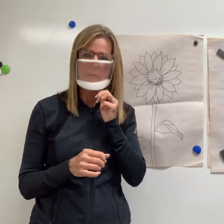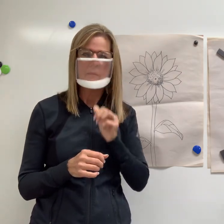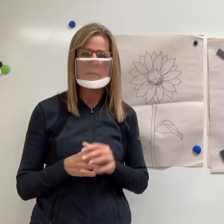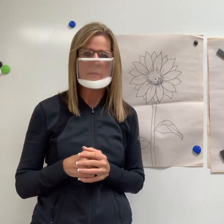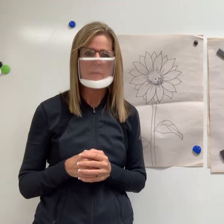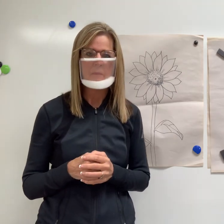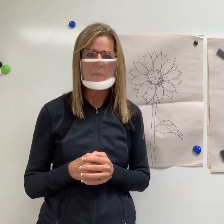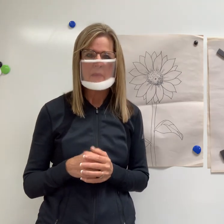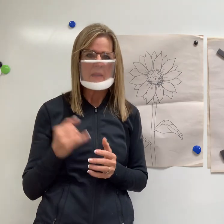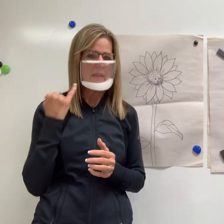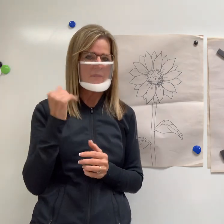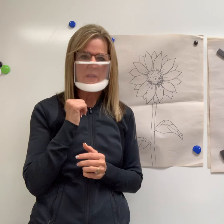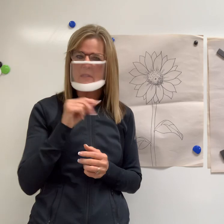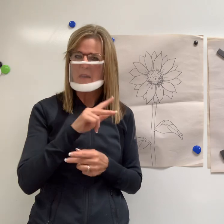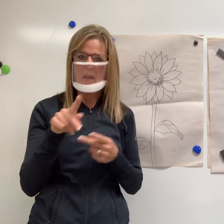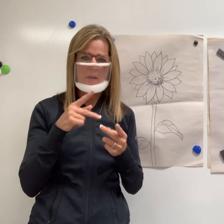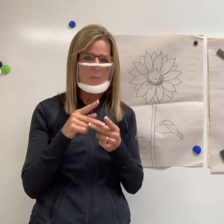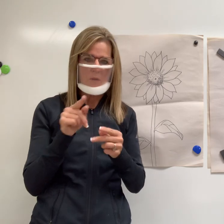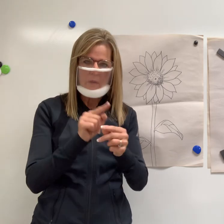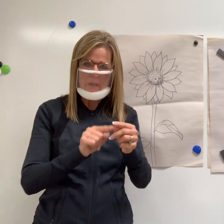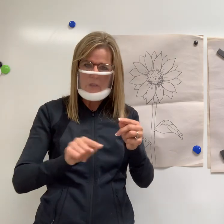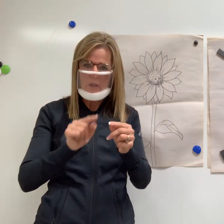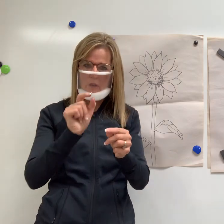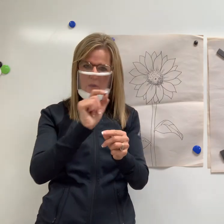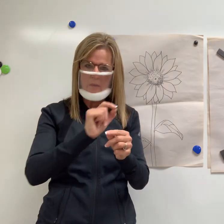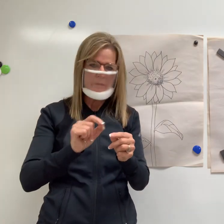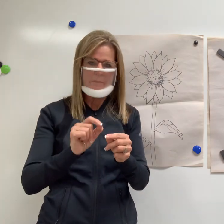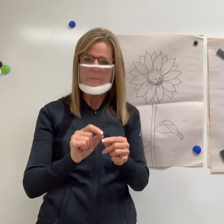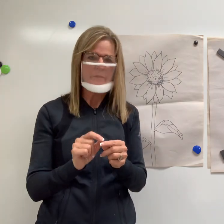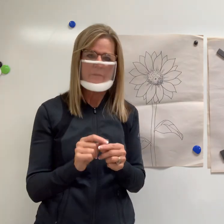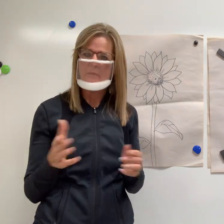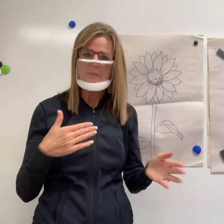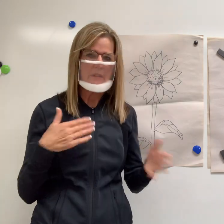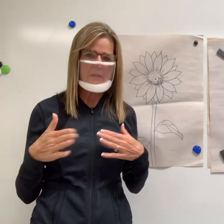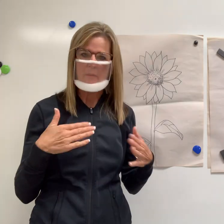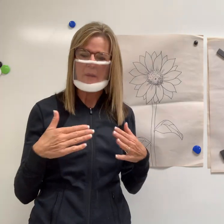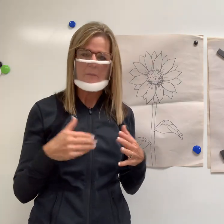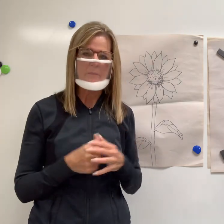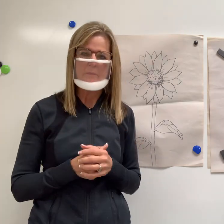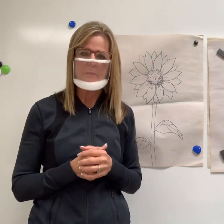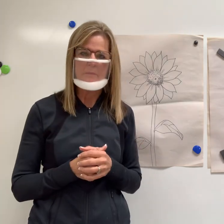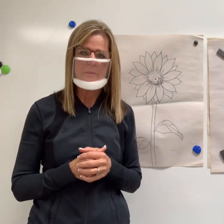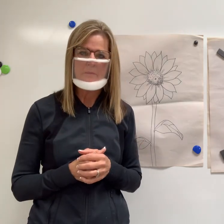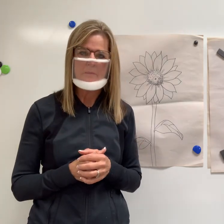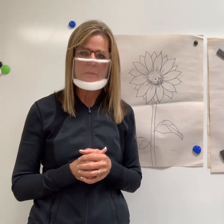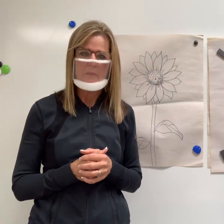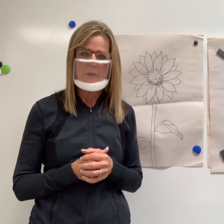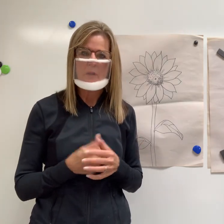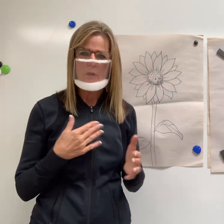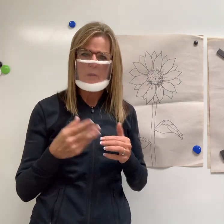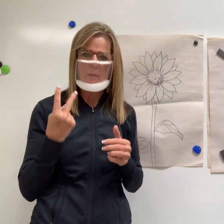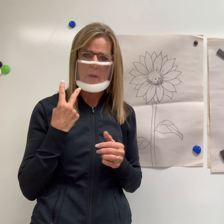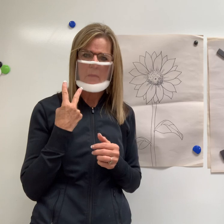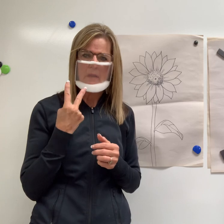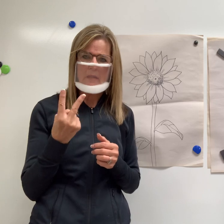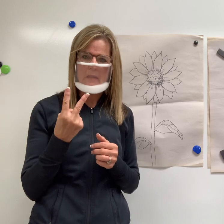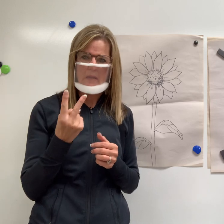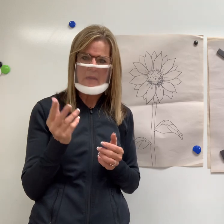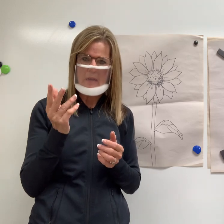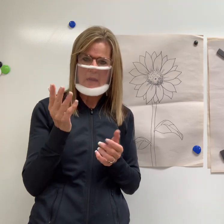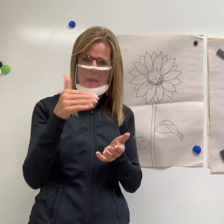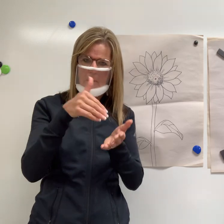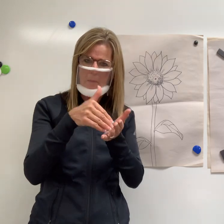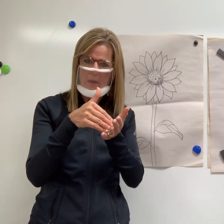around. If it's not a perfect circle, guess what? Mrs. Adams isn't either, no big deal. Now, you guys have probably seen the center